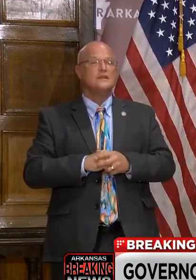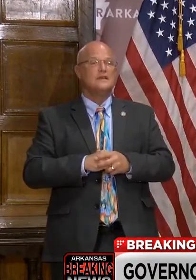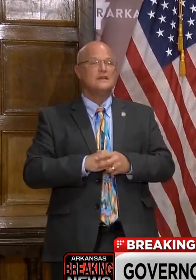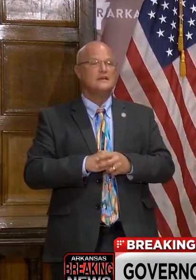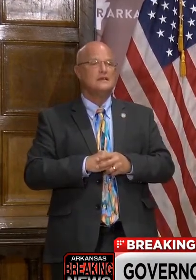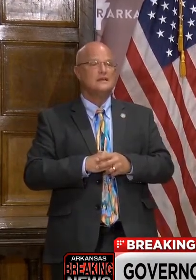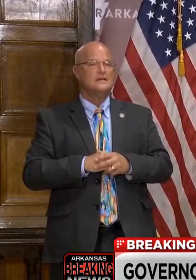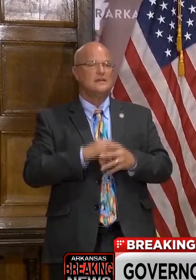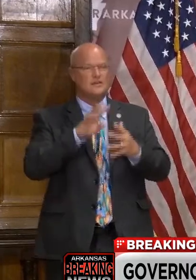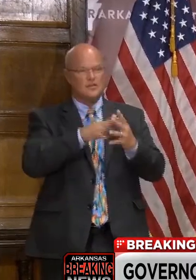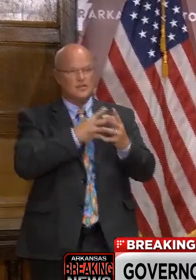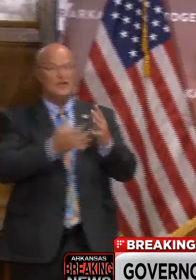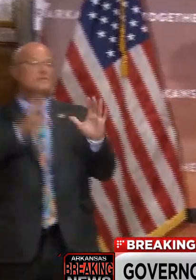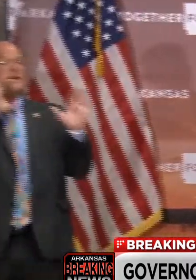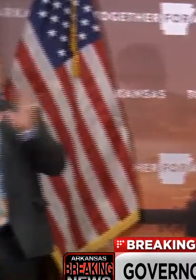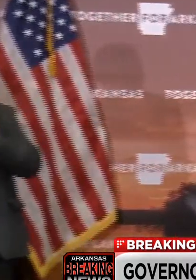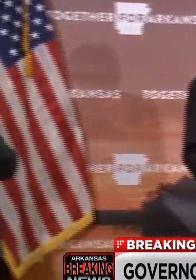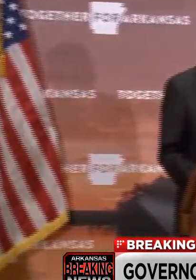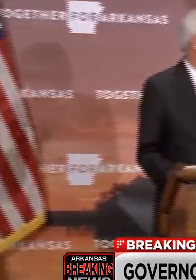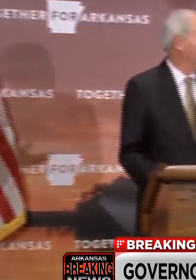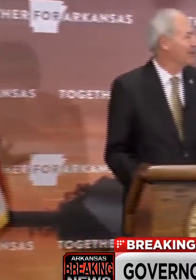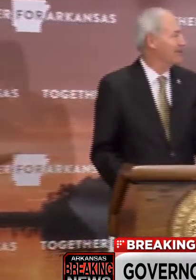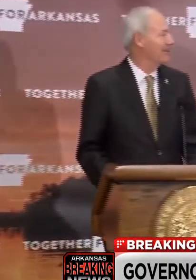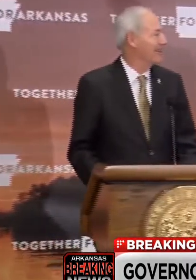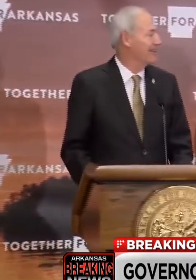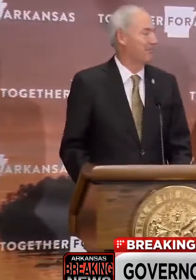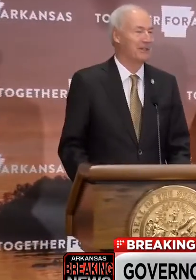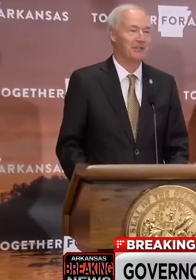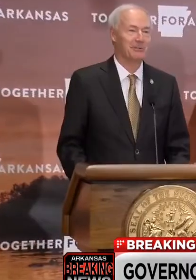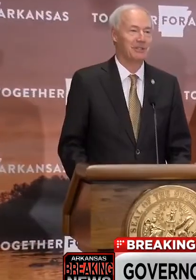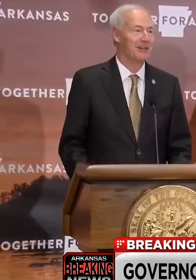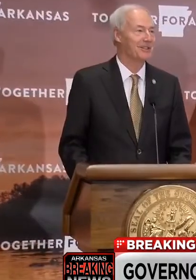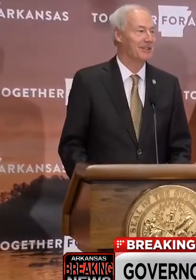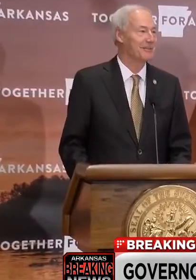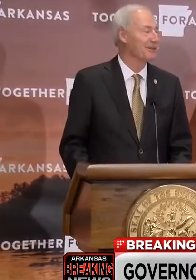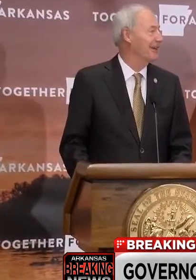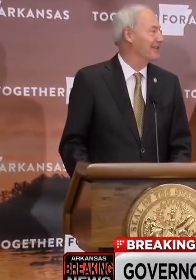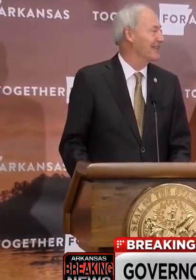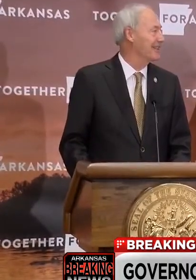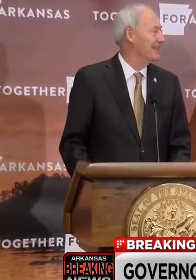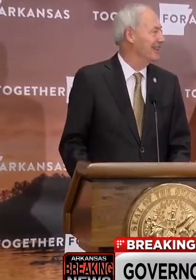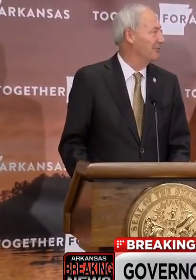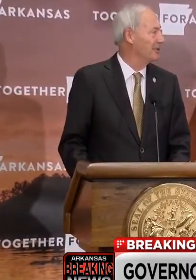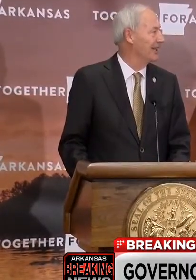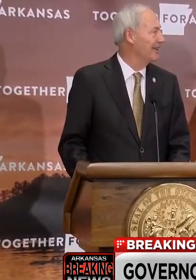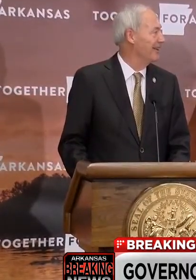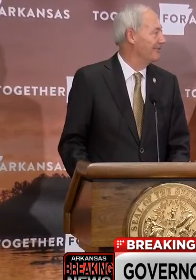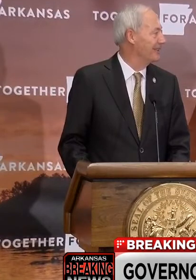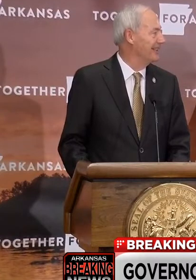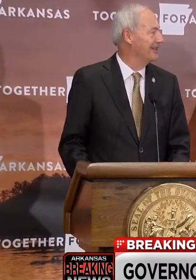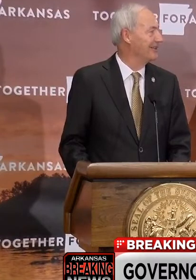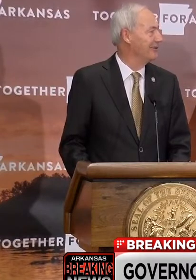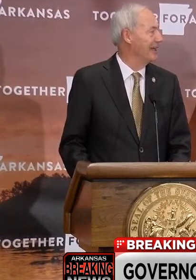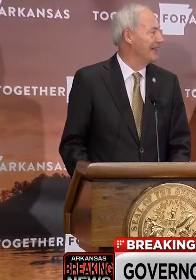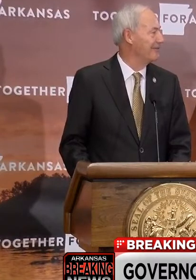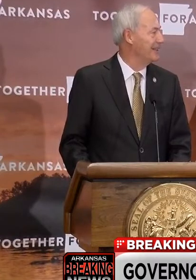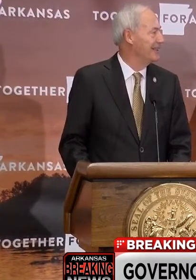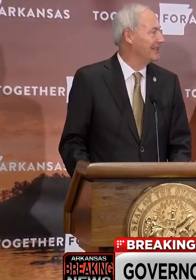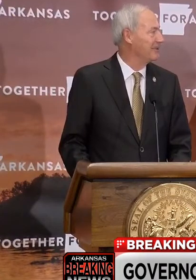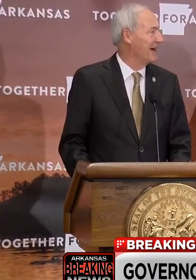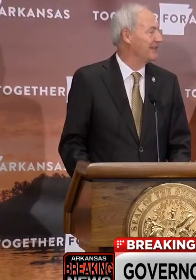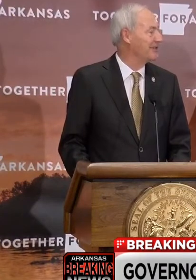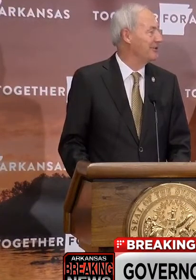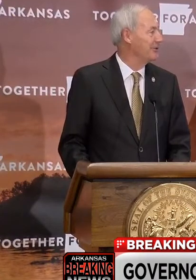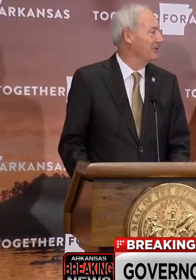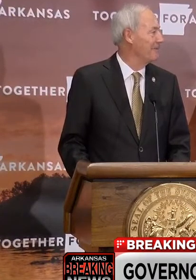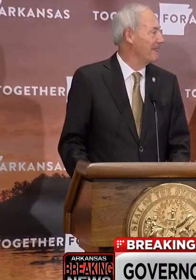first graph, first picture, which is a picture that was in the Arkansas Democrat-Gazette today, which I loved. Here you have